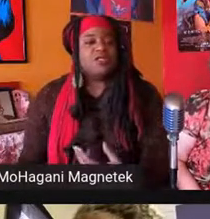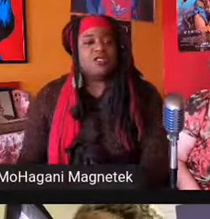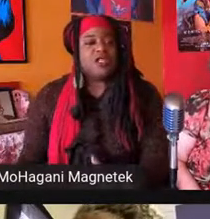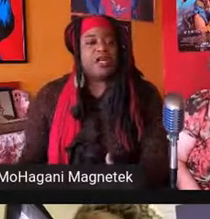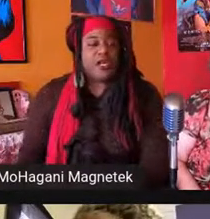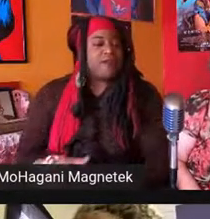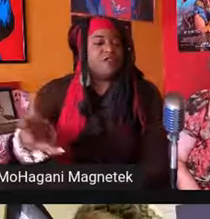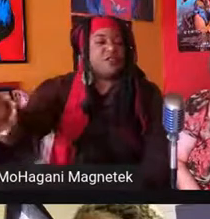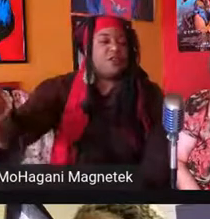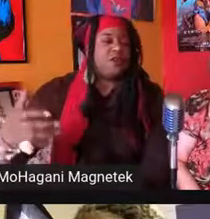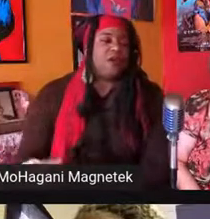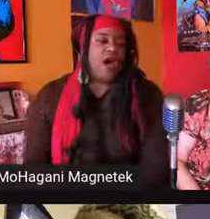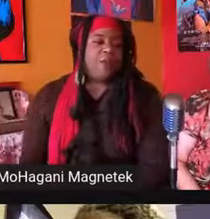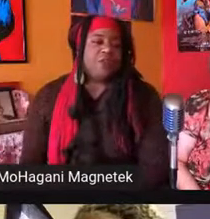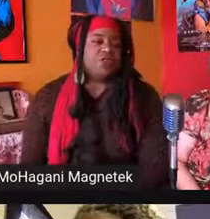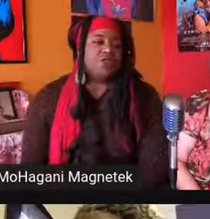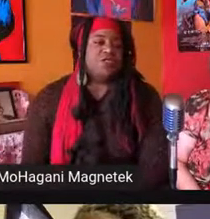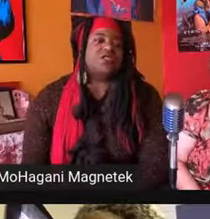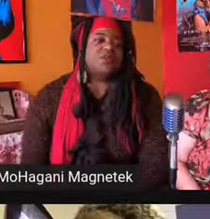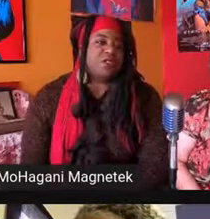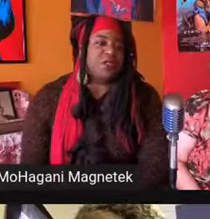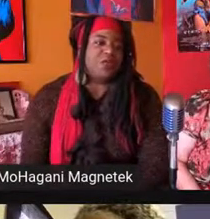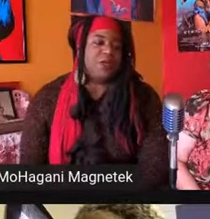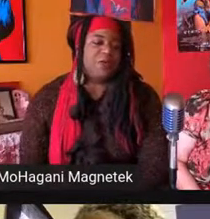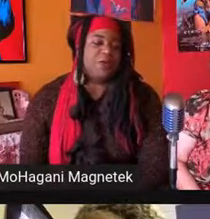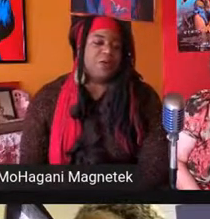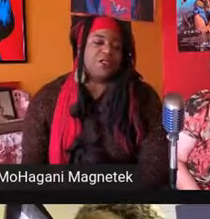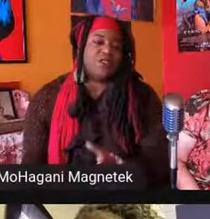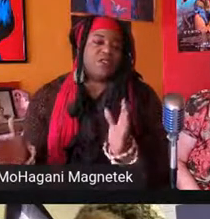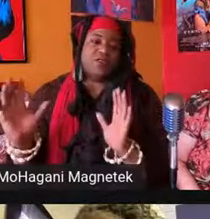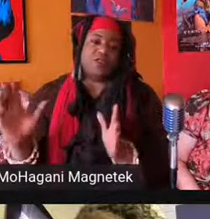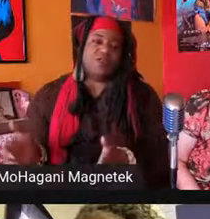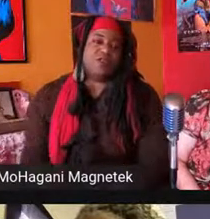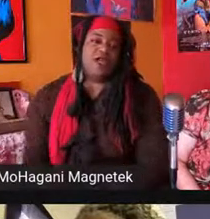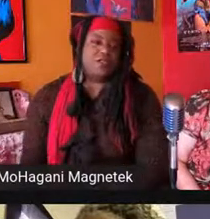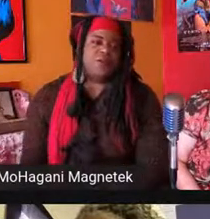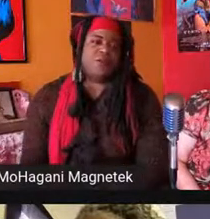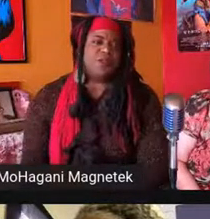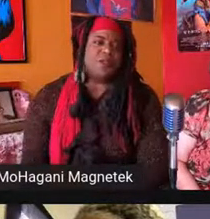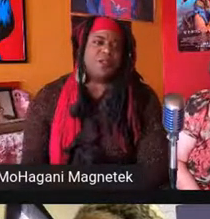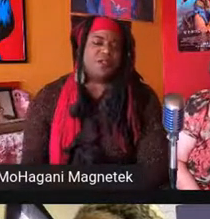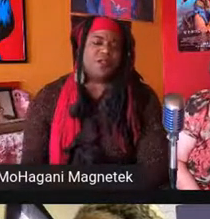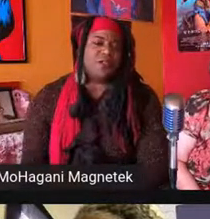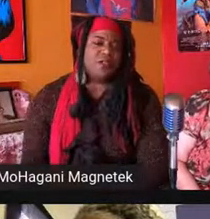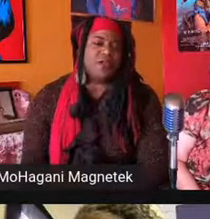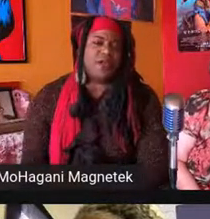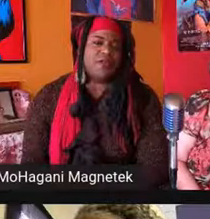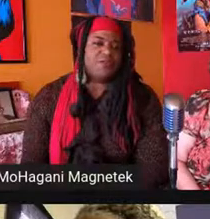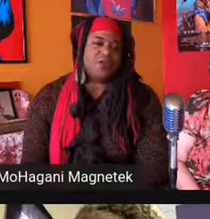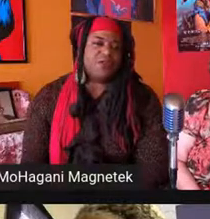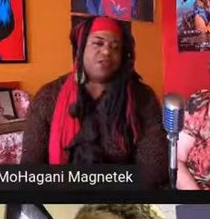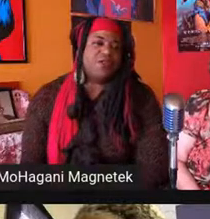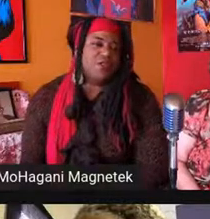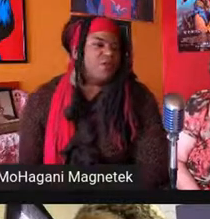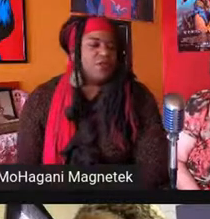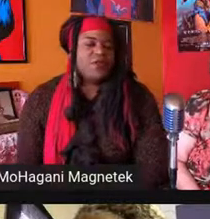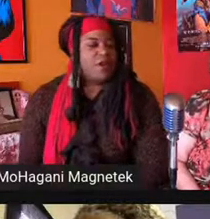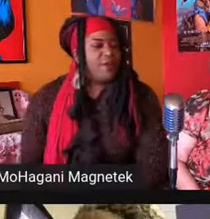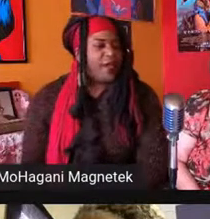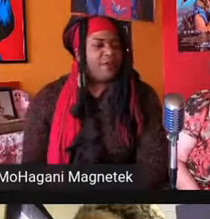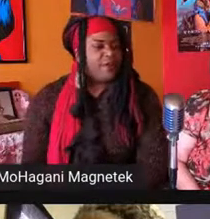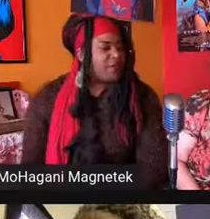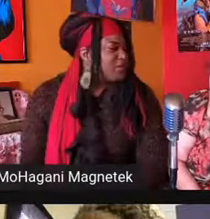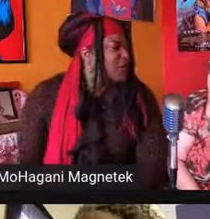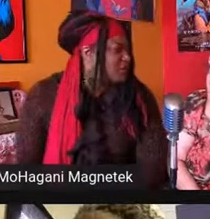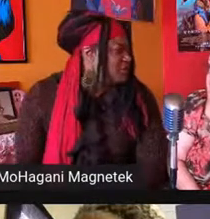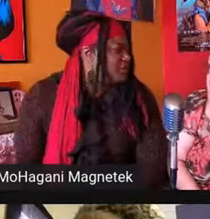So this is like gave us, you know, opportunity to meet new people and to build community. Yeah, just